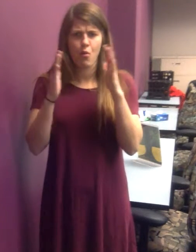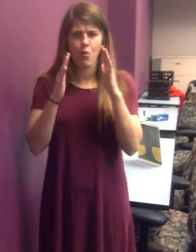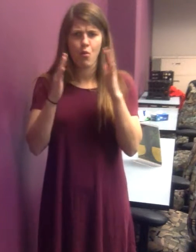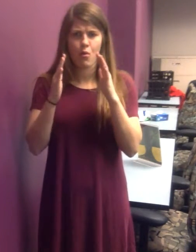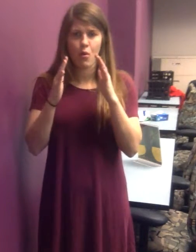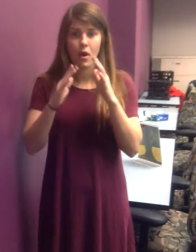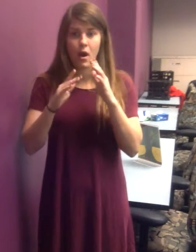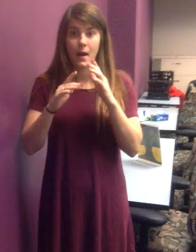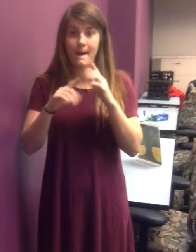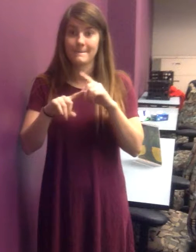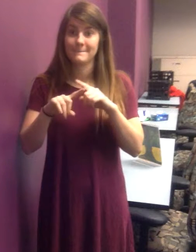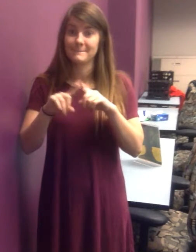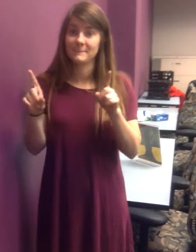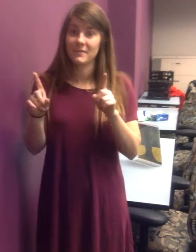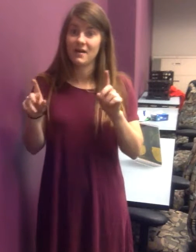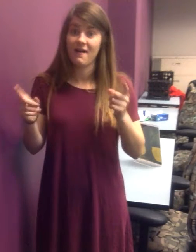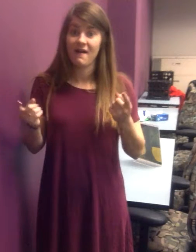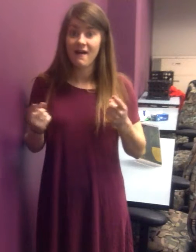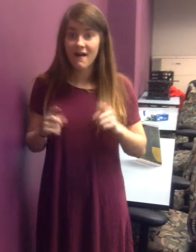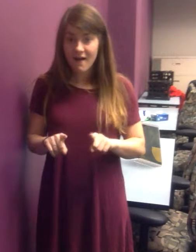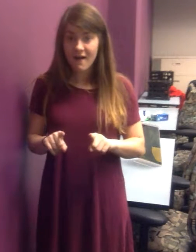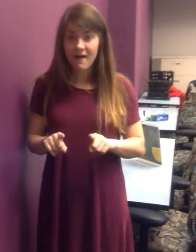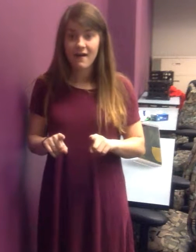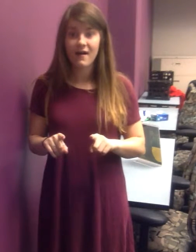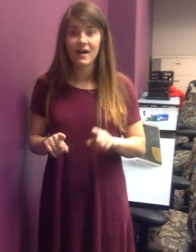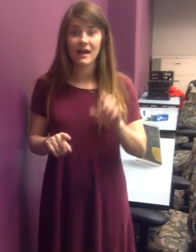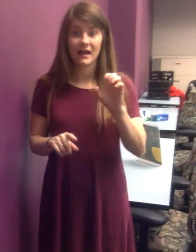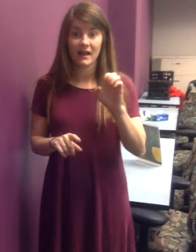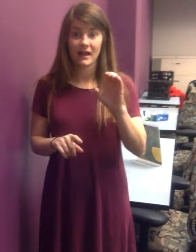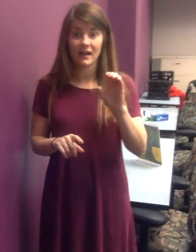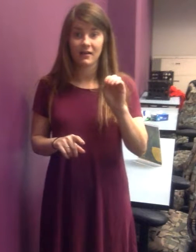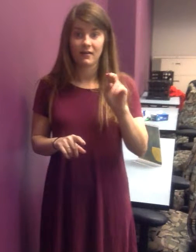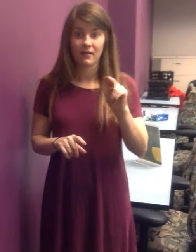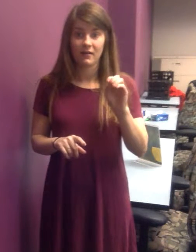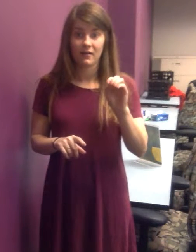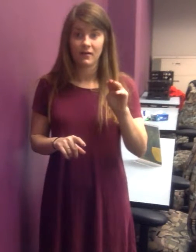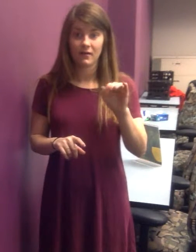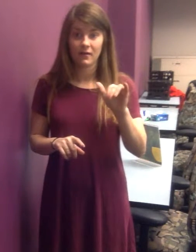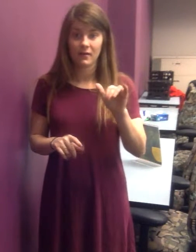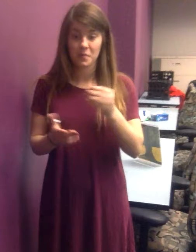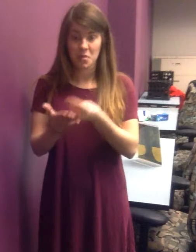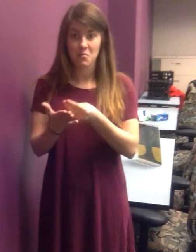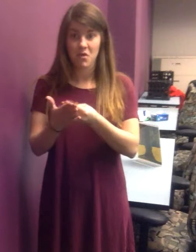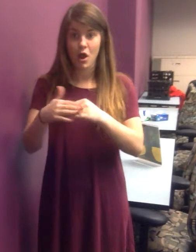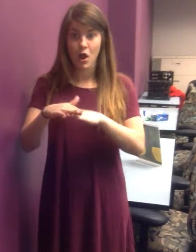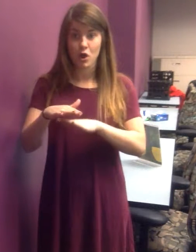in 2008. Was that an opportunity to push back on climate change, the recession? It sure was. I'm Tim